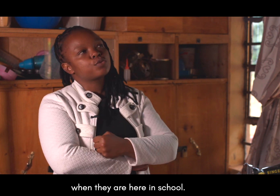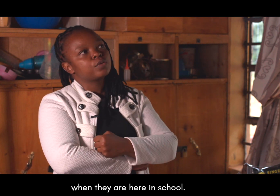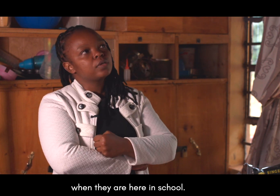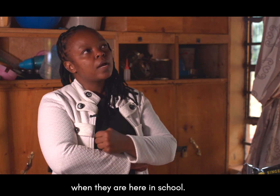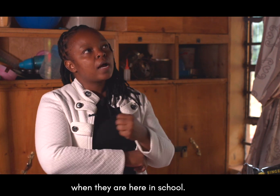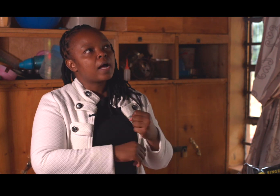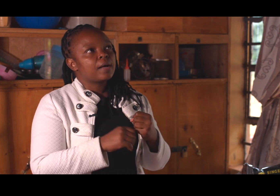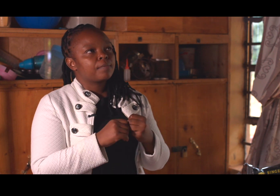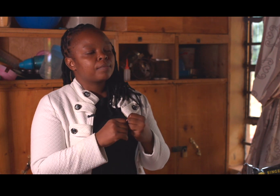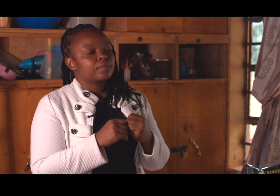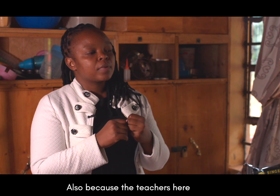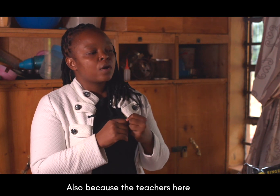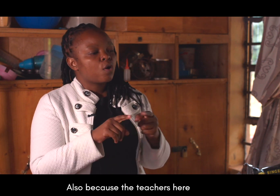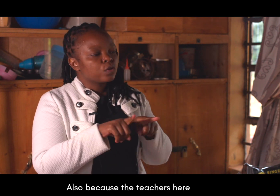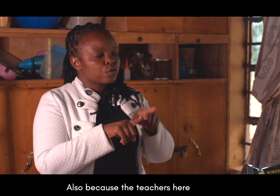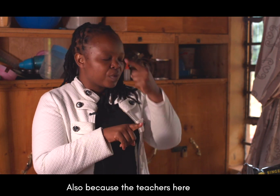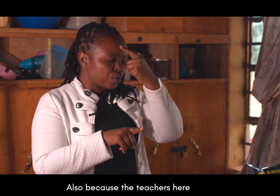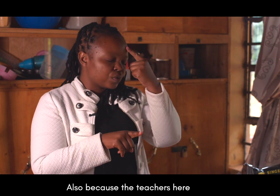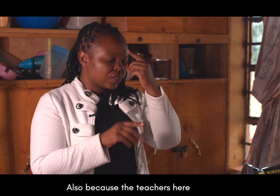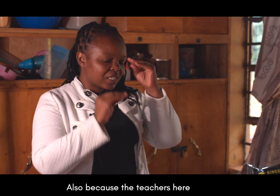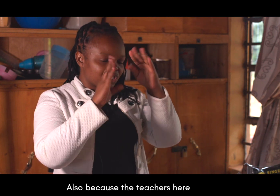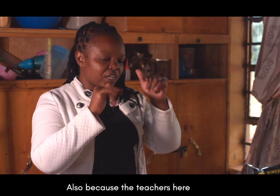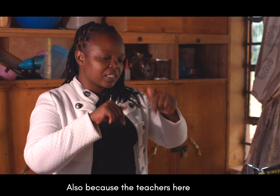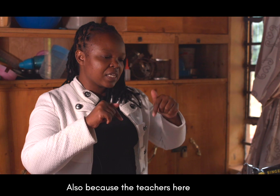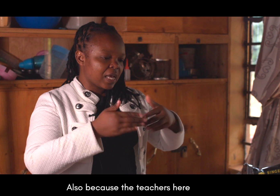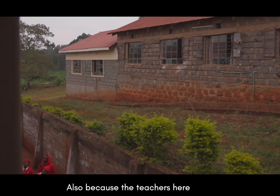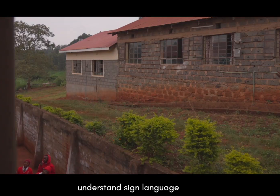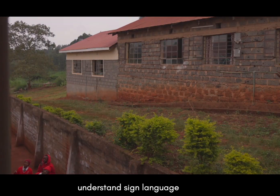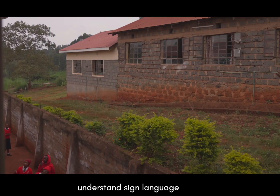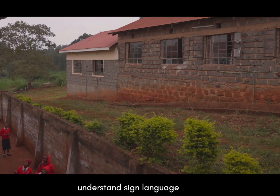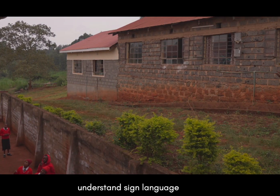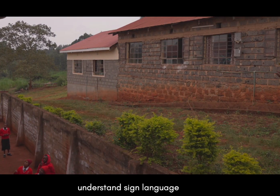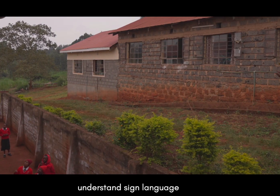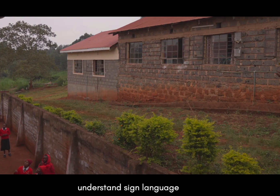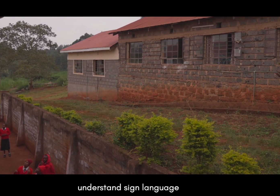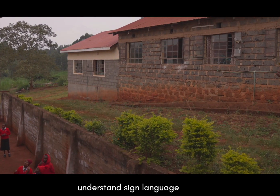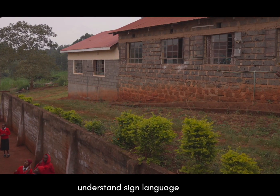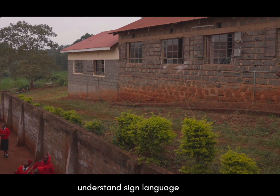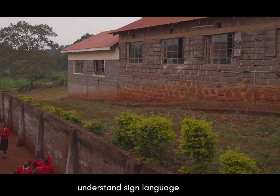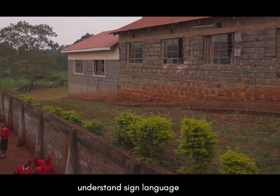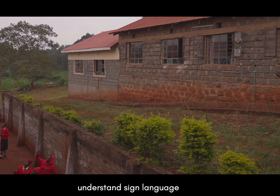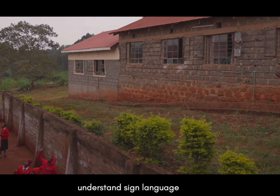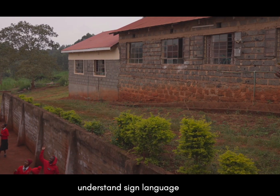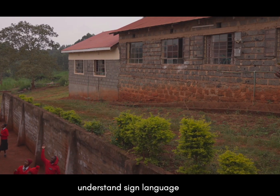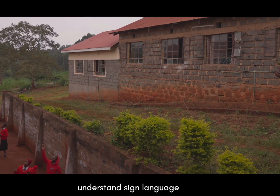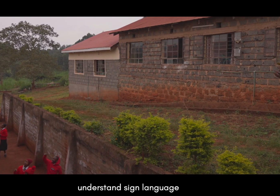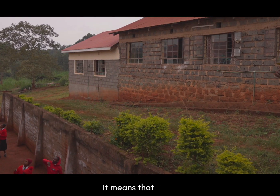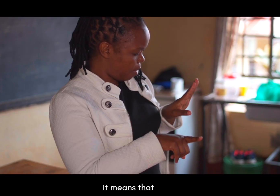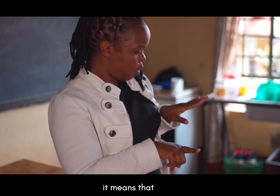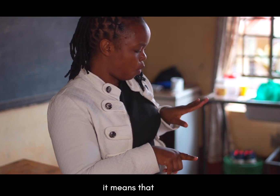school. Also because the teachers here understand their sign language, it means